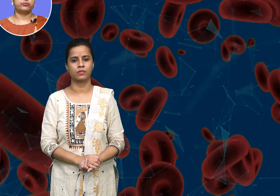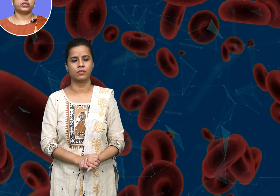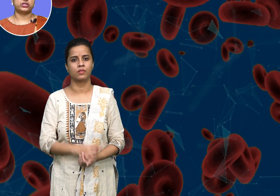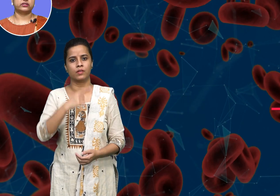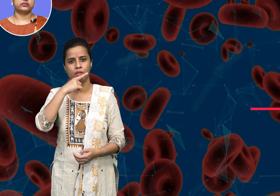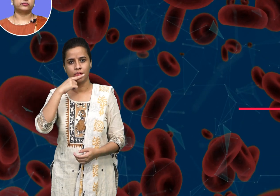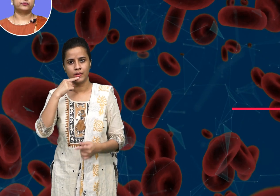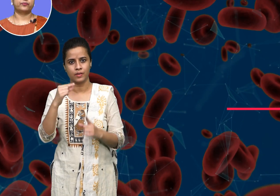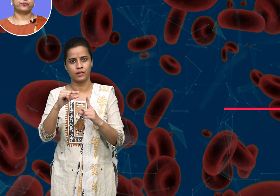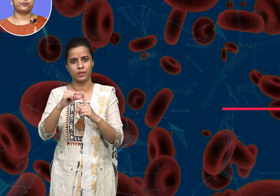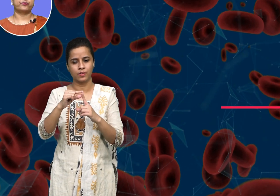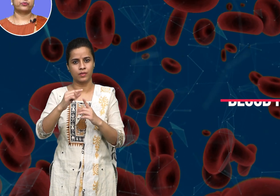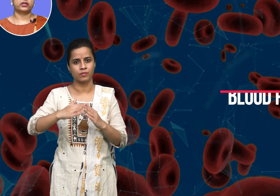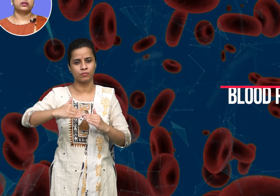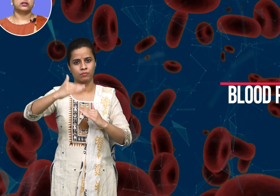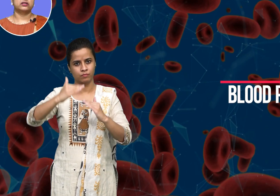Blood pressure.